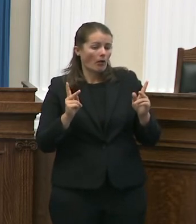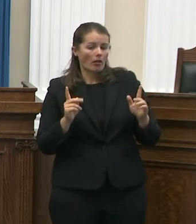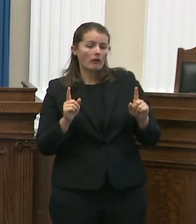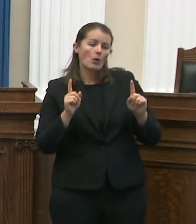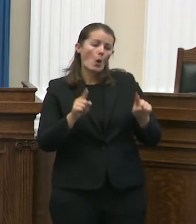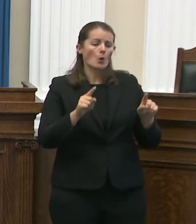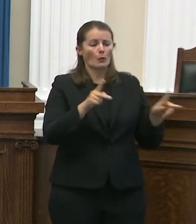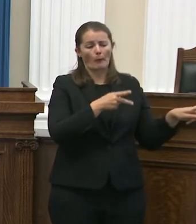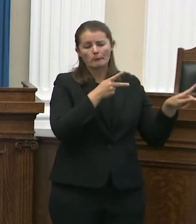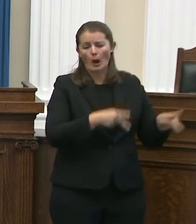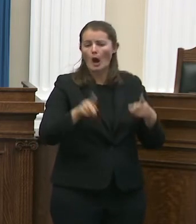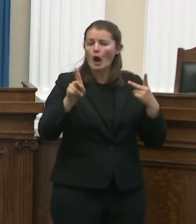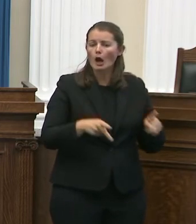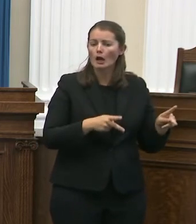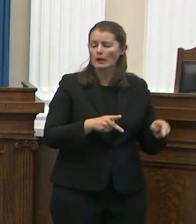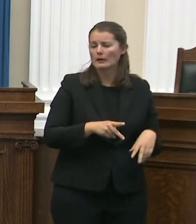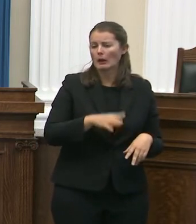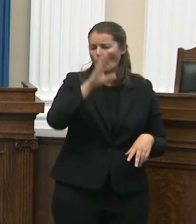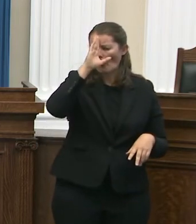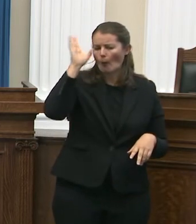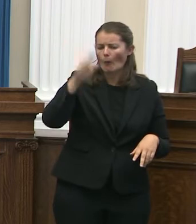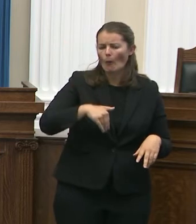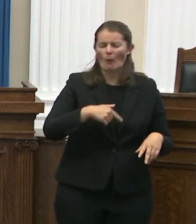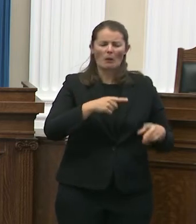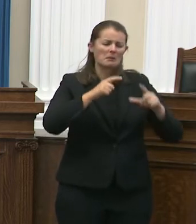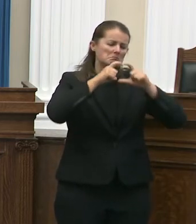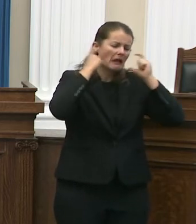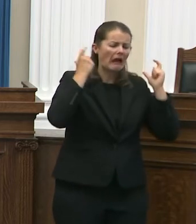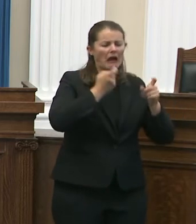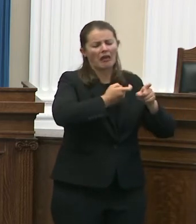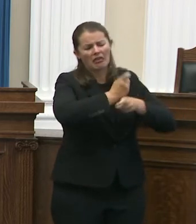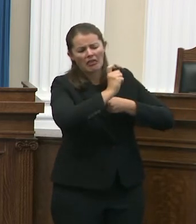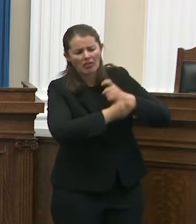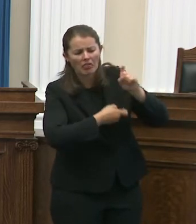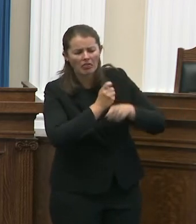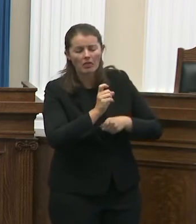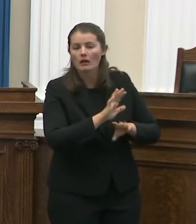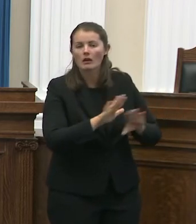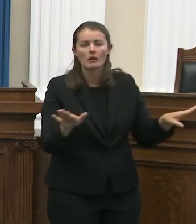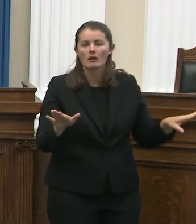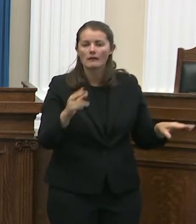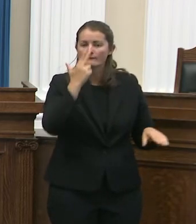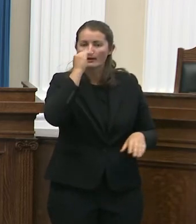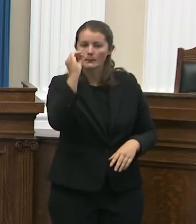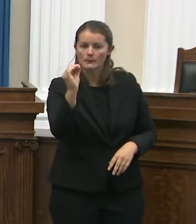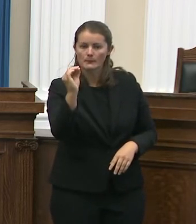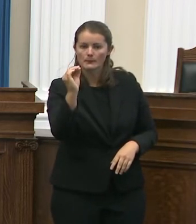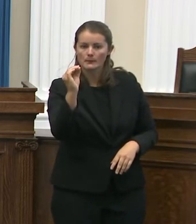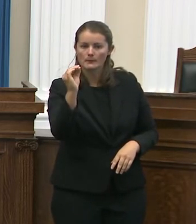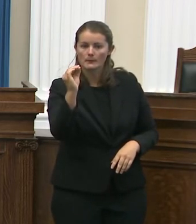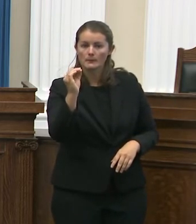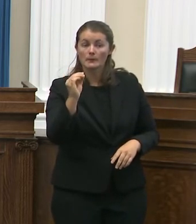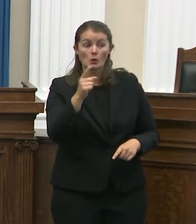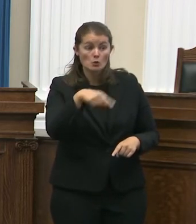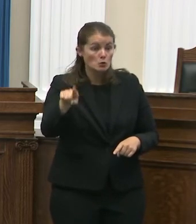comments and funny jokes about and think that they're being cute. It is costing lives to have people not mask. And to be